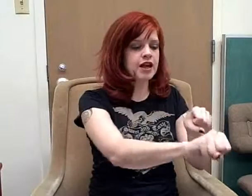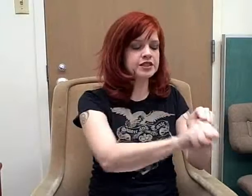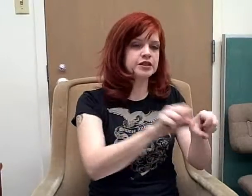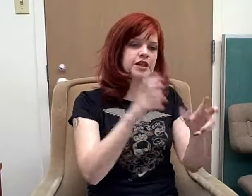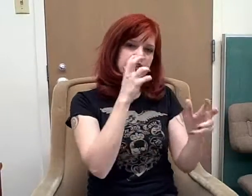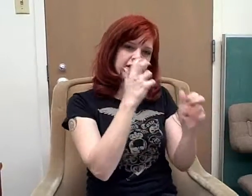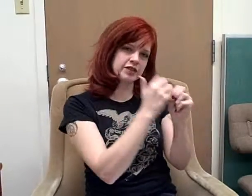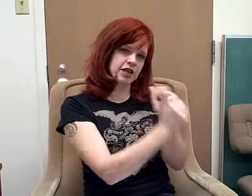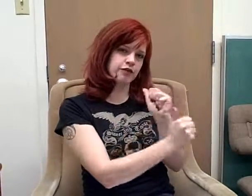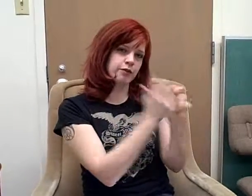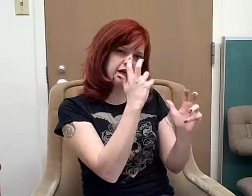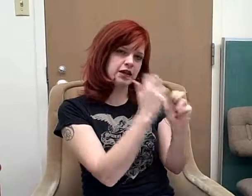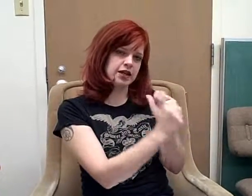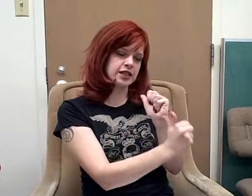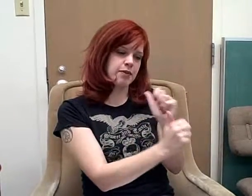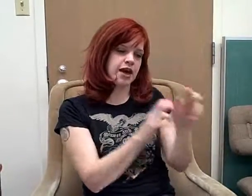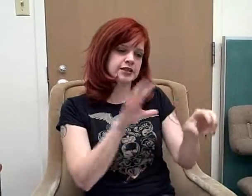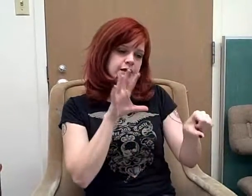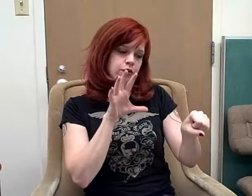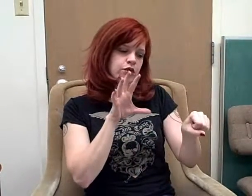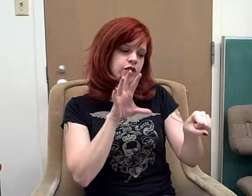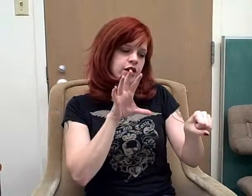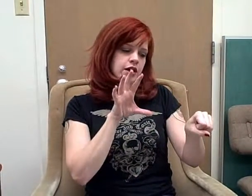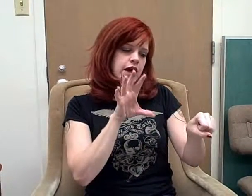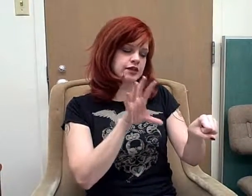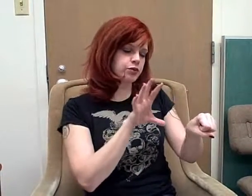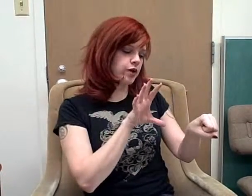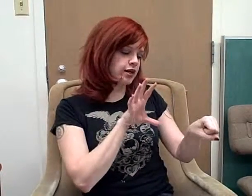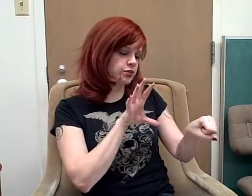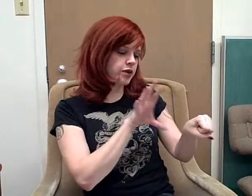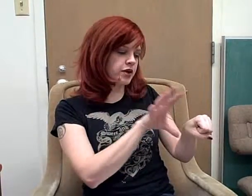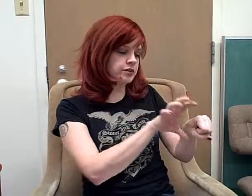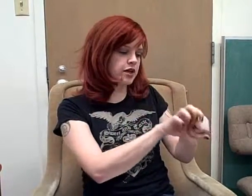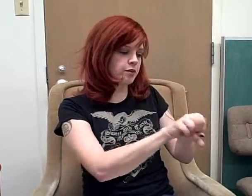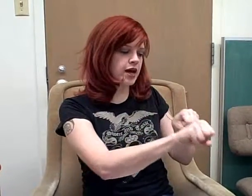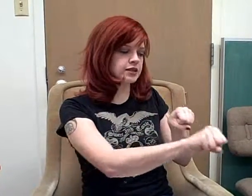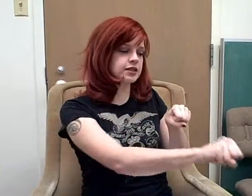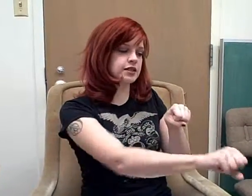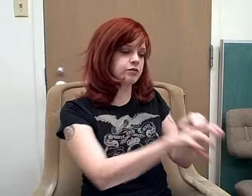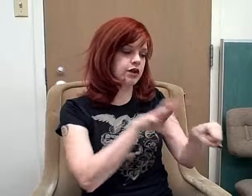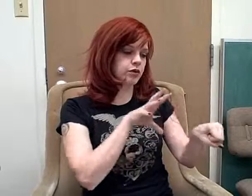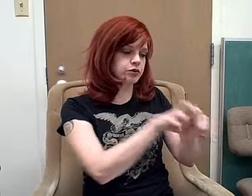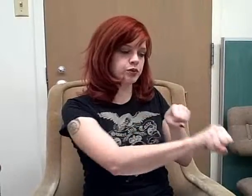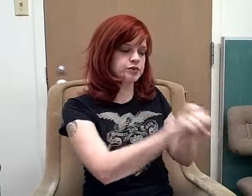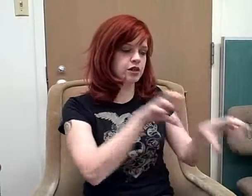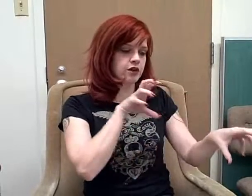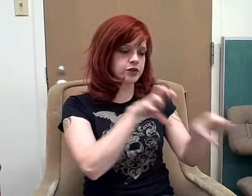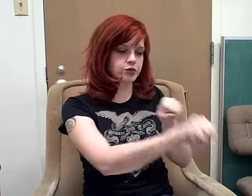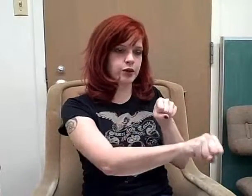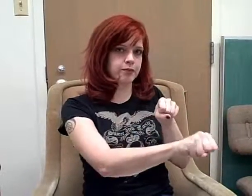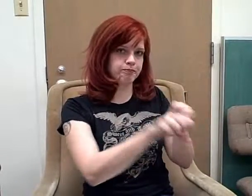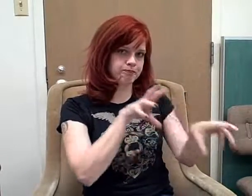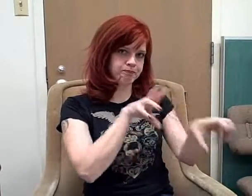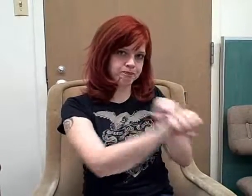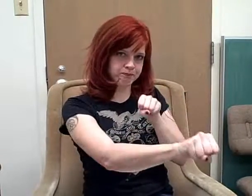as it's kind of like the sign for mean, as they pass, they move. As rape comes down and passes, it almost rips it off, so rape.